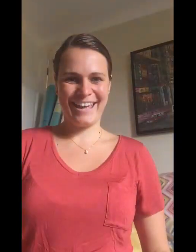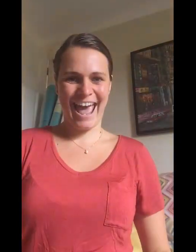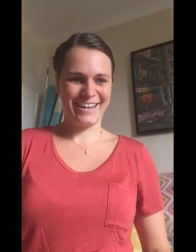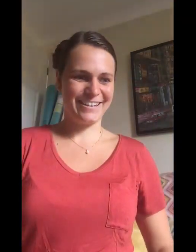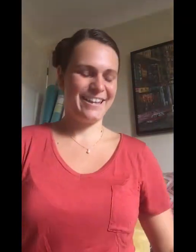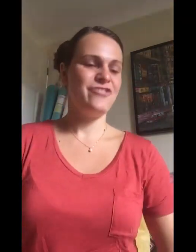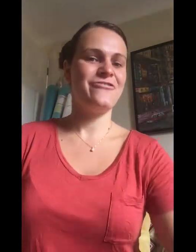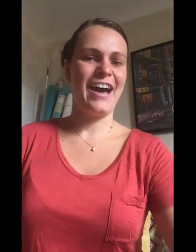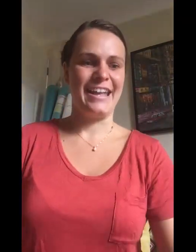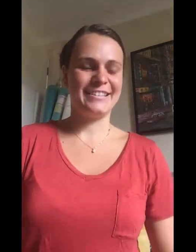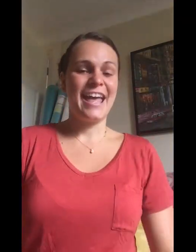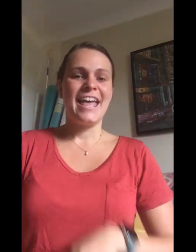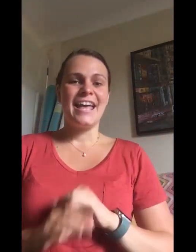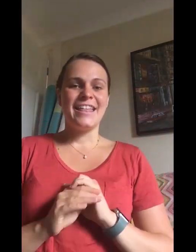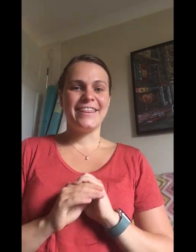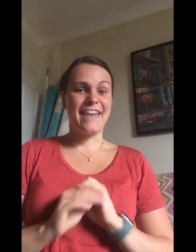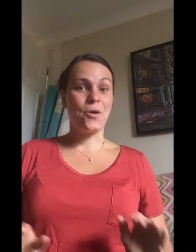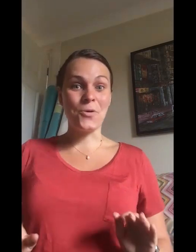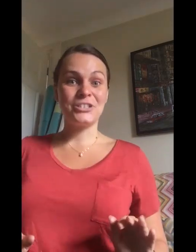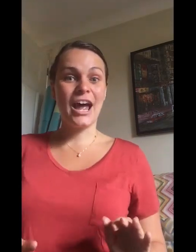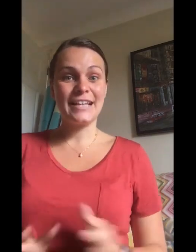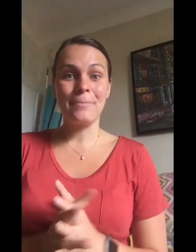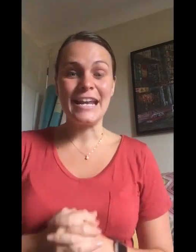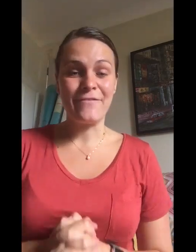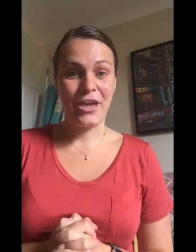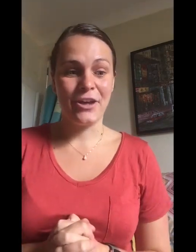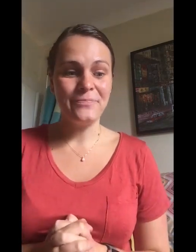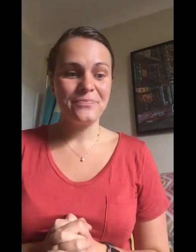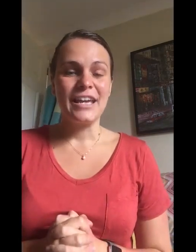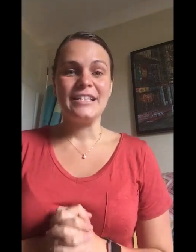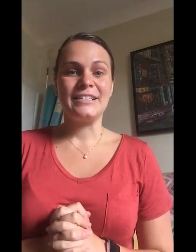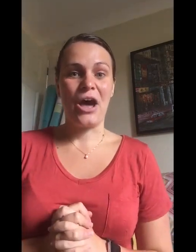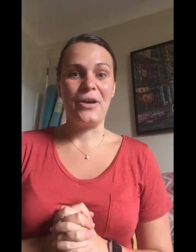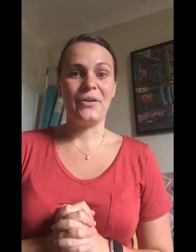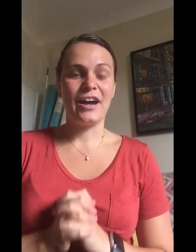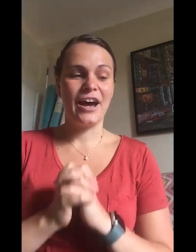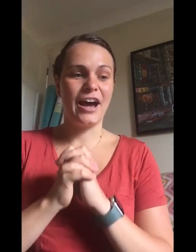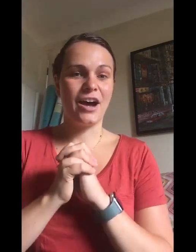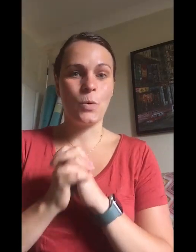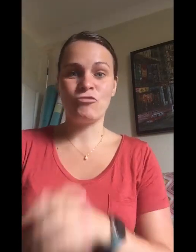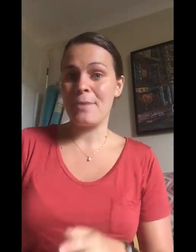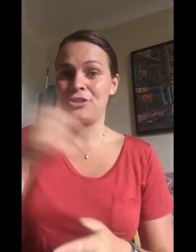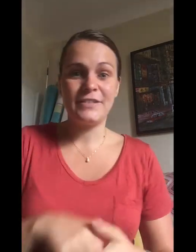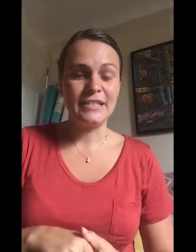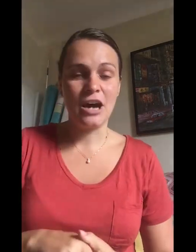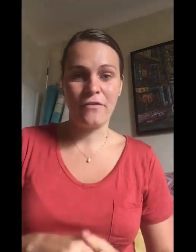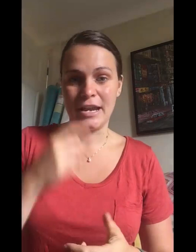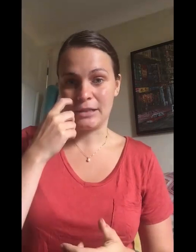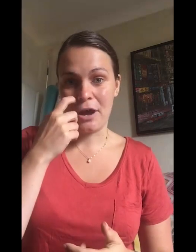Okay, right. They are all the signs that I'm going to give you. So rewatch this video if you need to go over